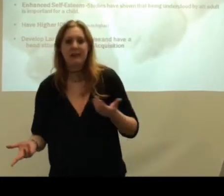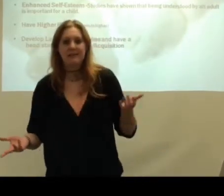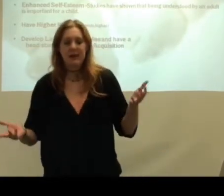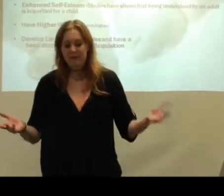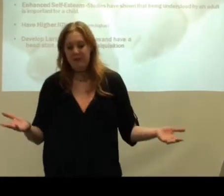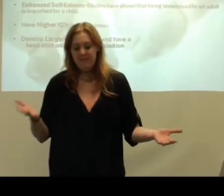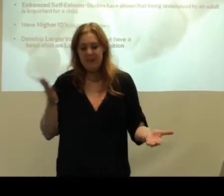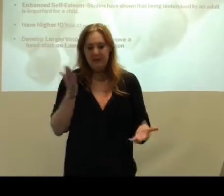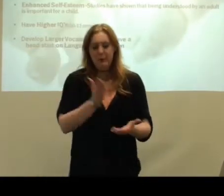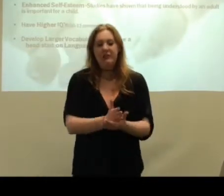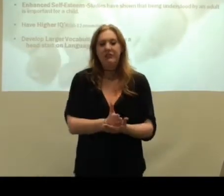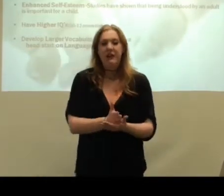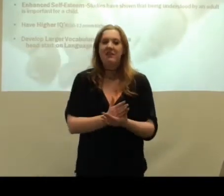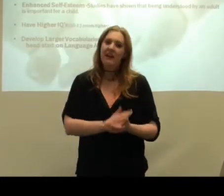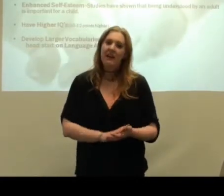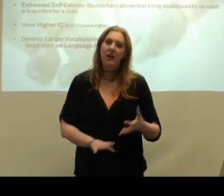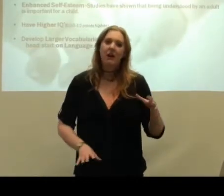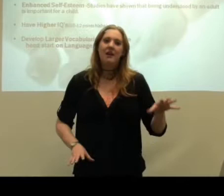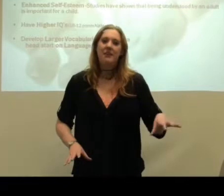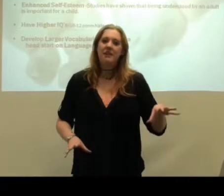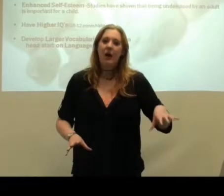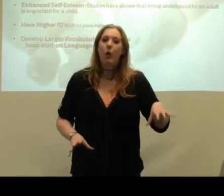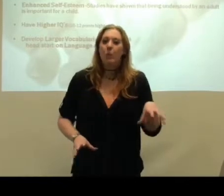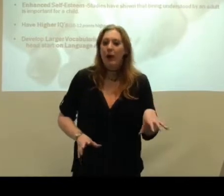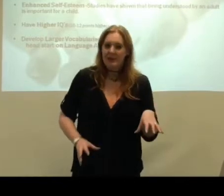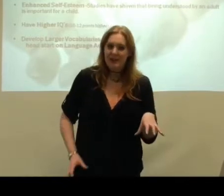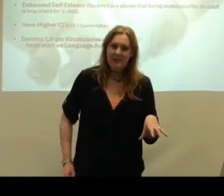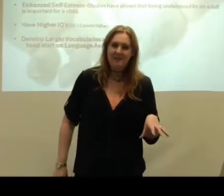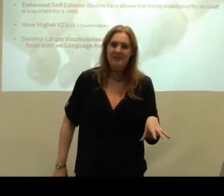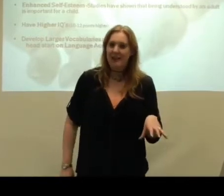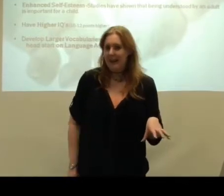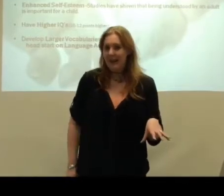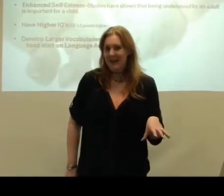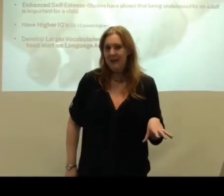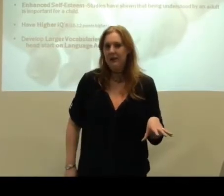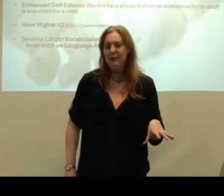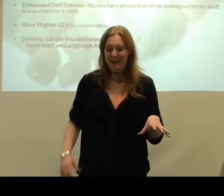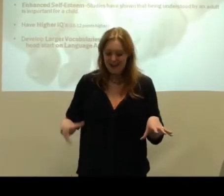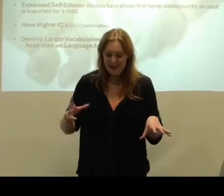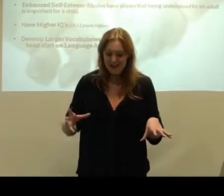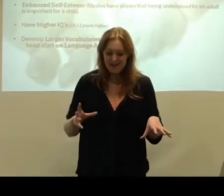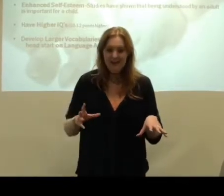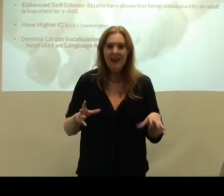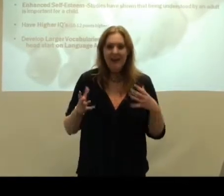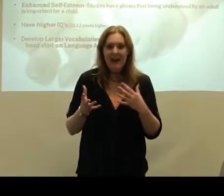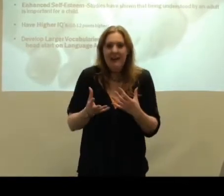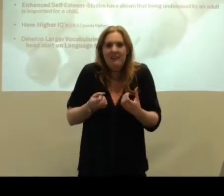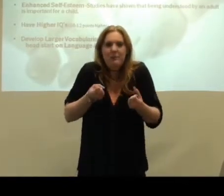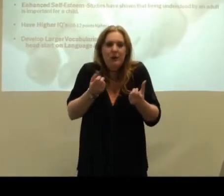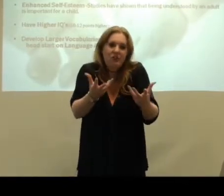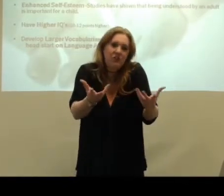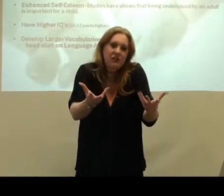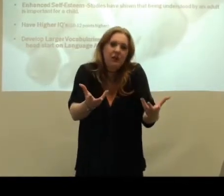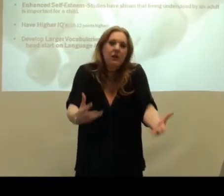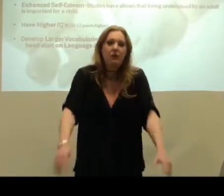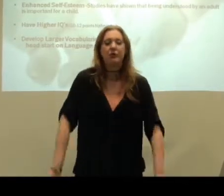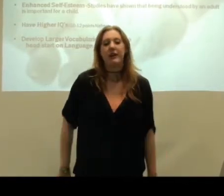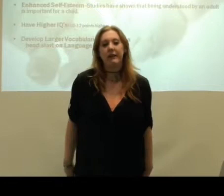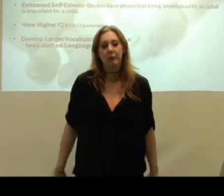Instead of, if that bridge is not there, then that whole process is delayed because that expression through sign language